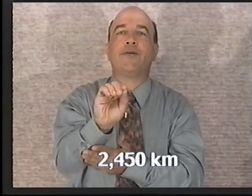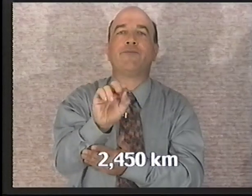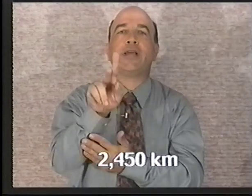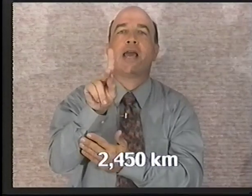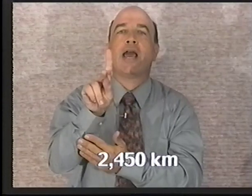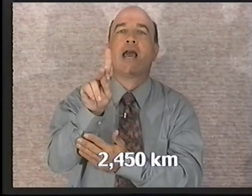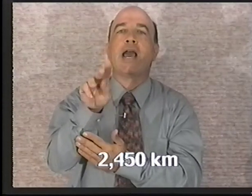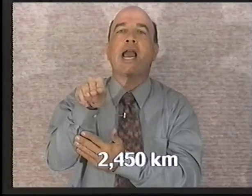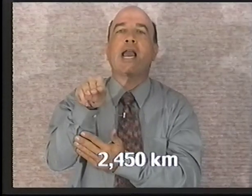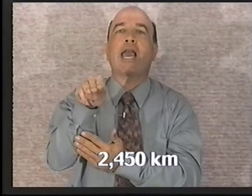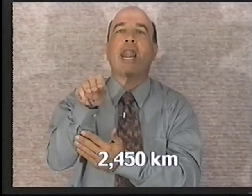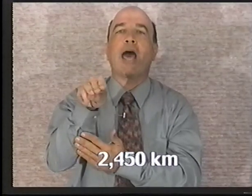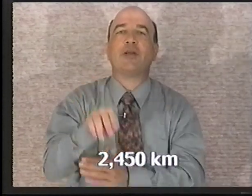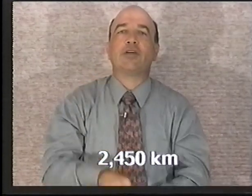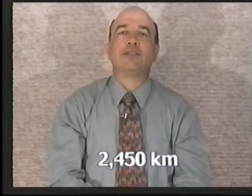2,450 kilometers.